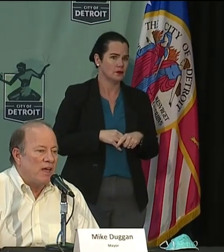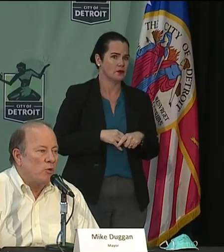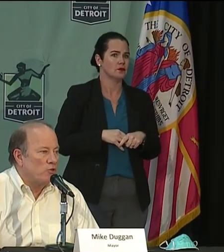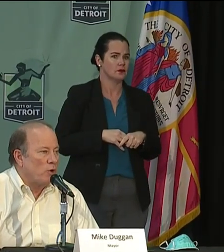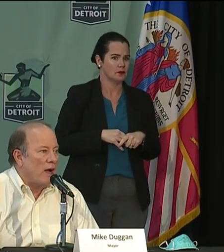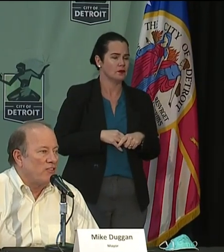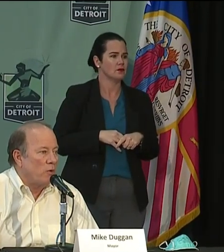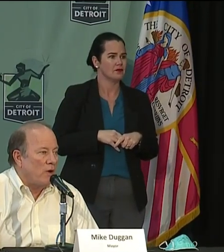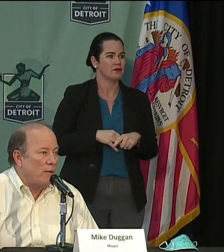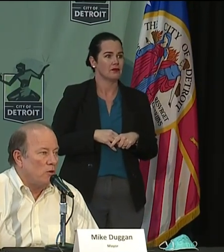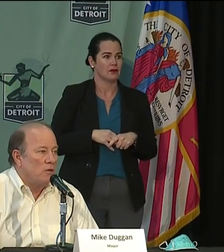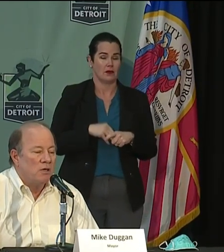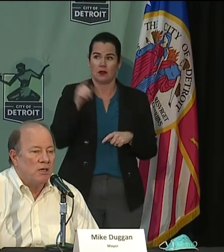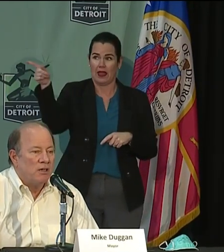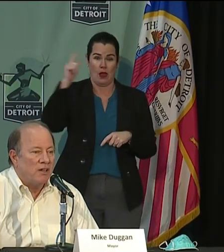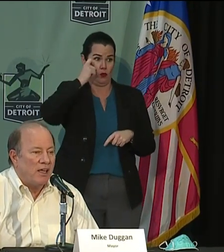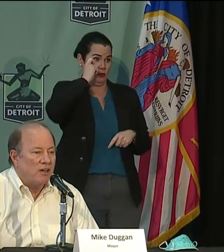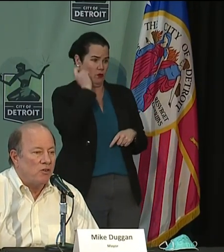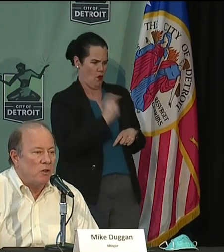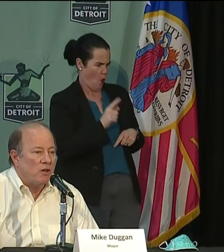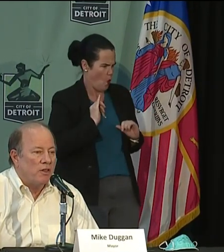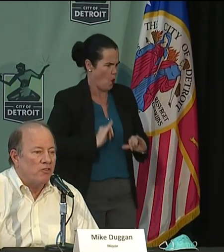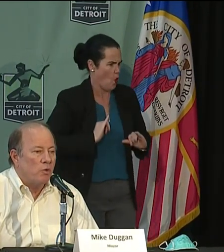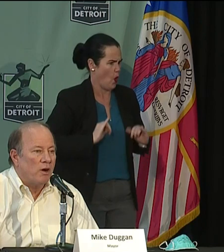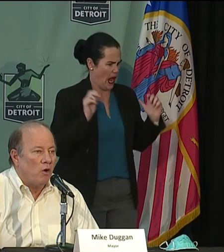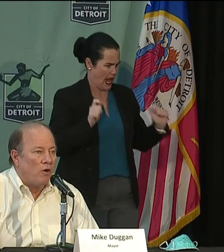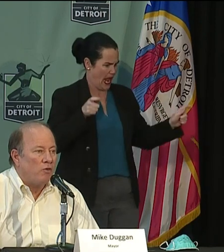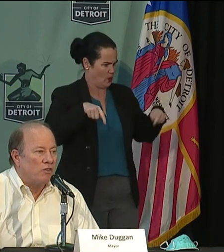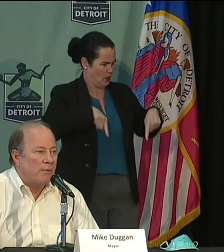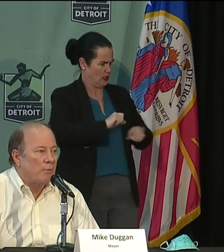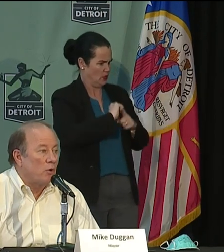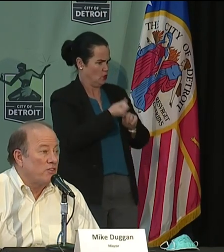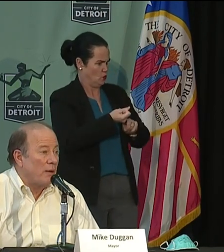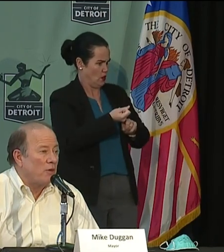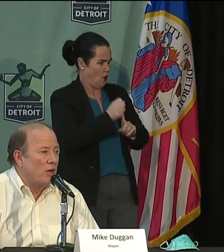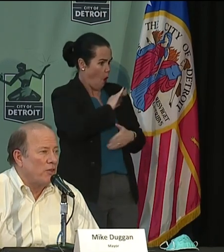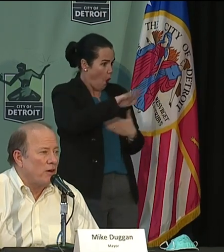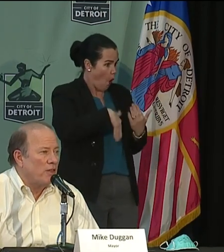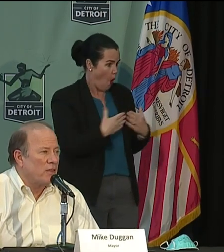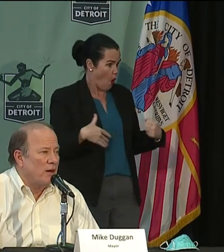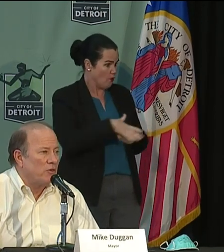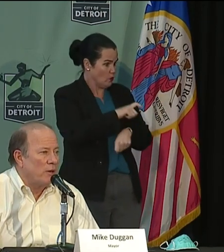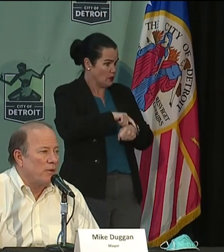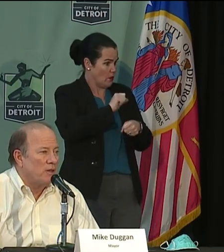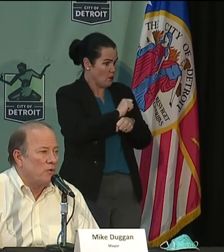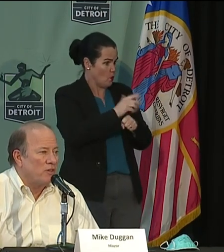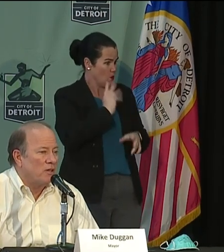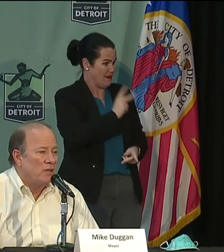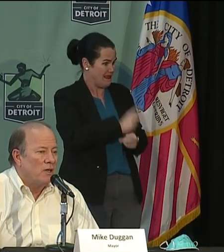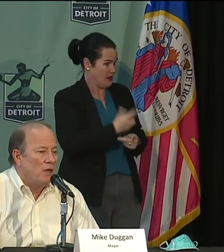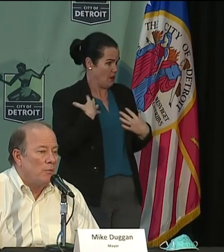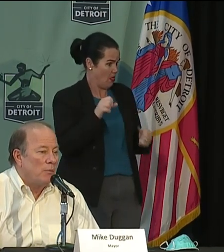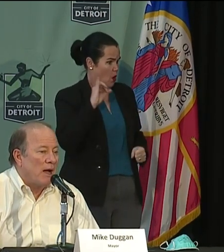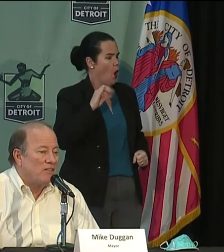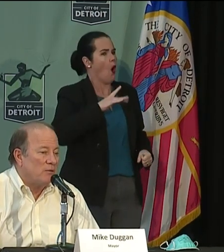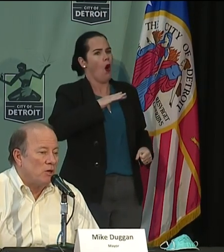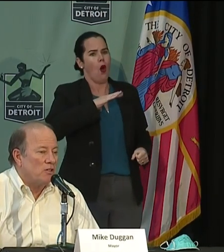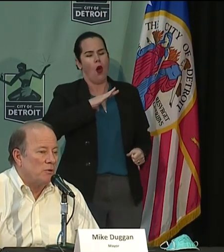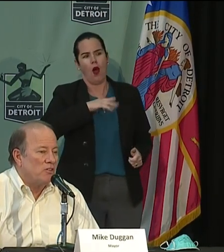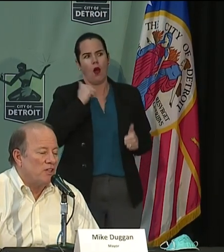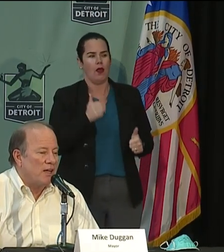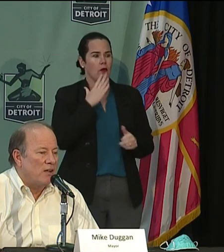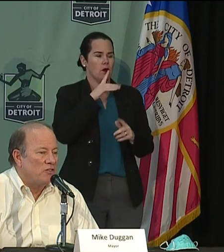I think they were surprised that we were able to handle this where all full-time employees kept their health care. I think that was something that was a big